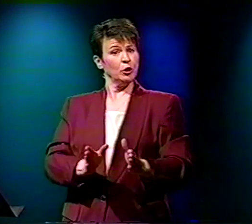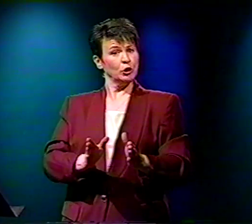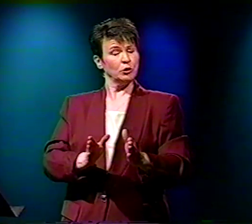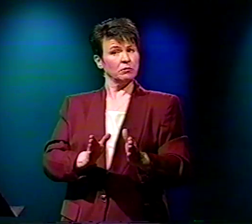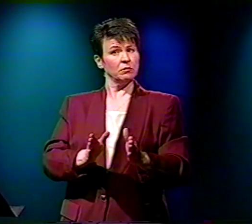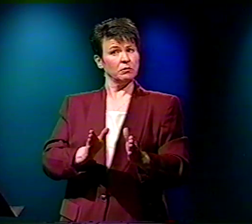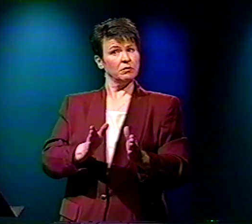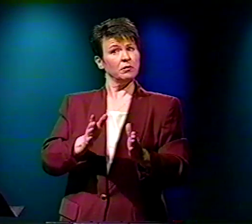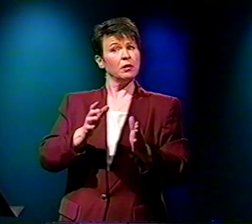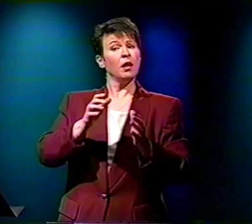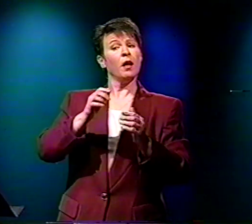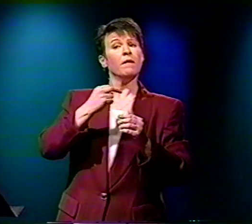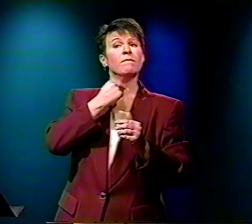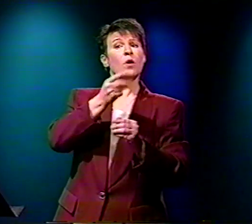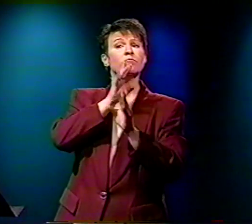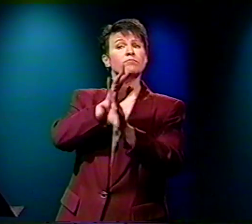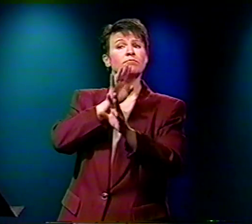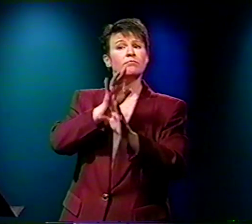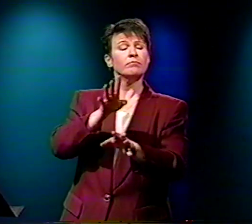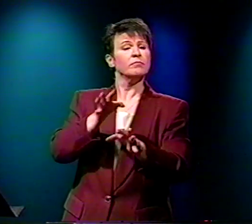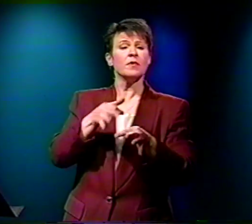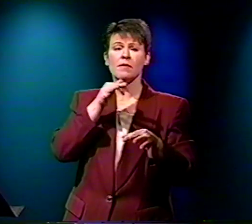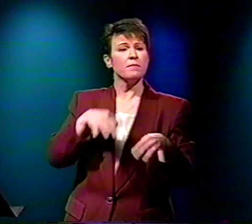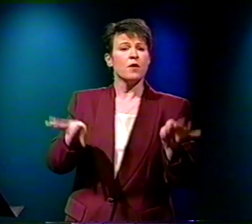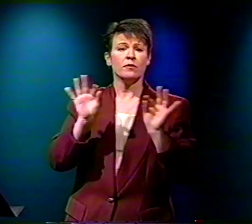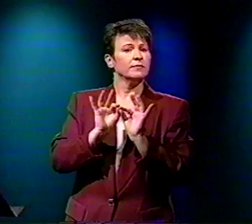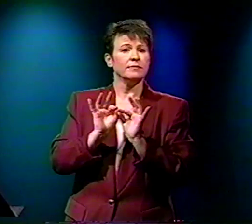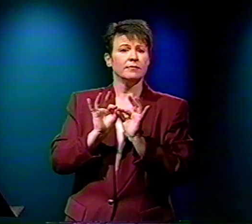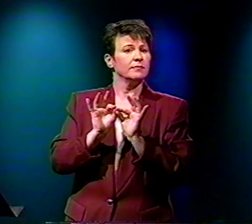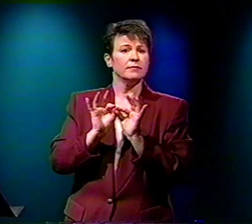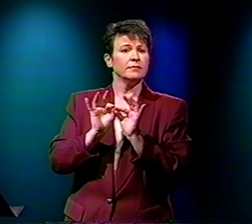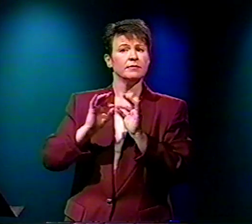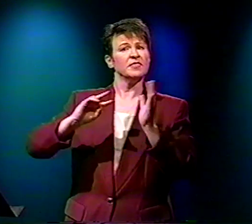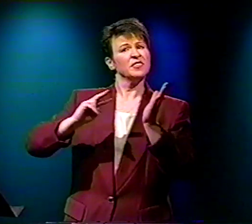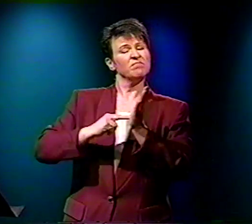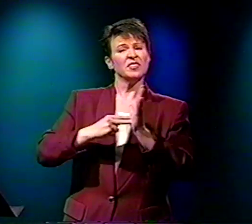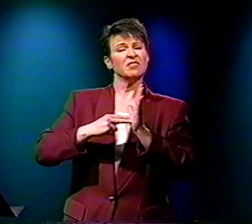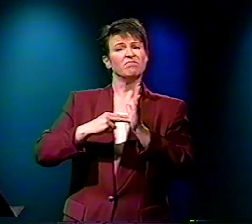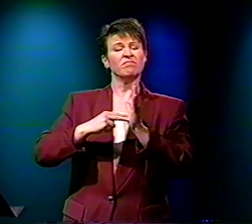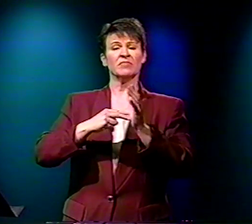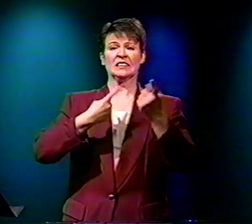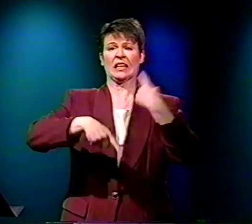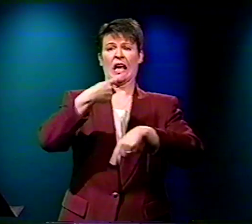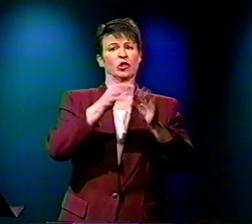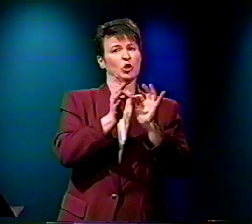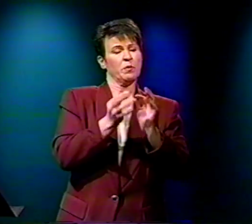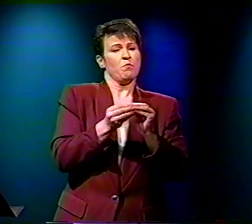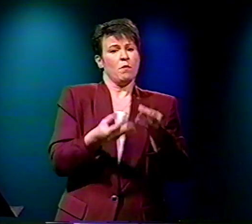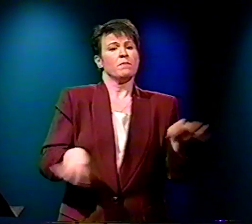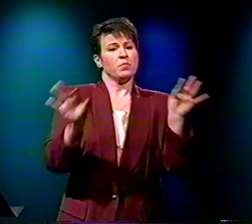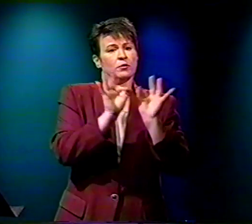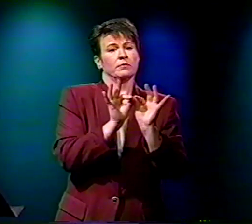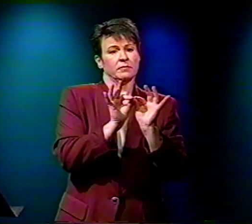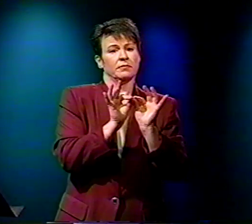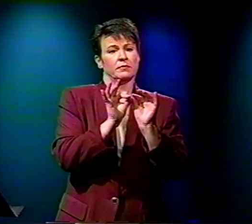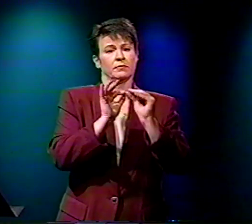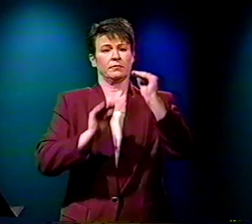questions. If you inform the deaf person that, you know, voicing isn't important, you know, that sign interpreting is